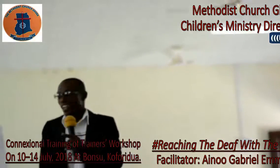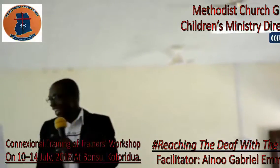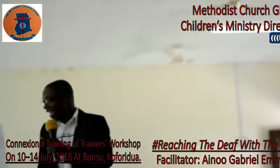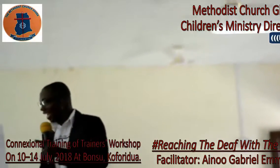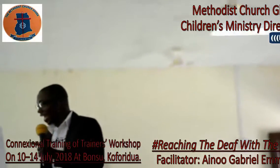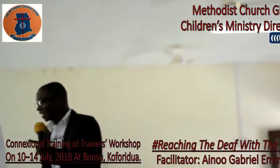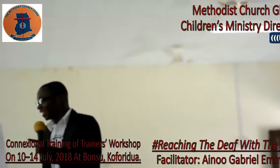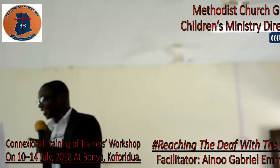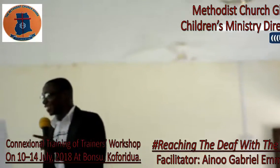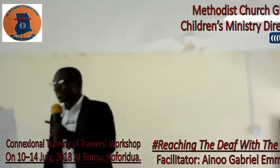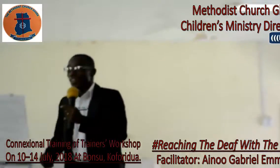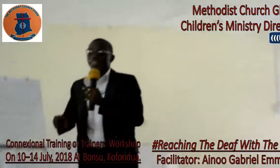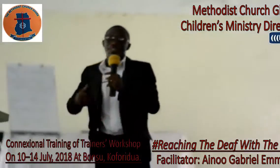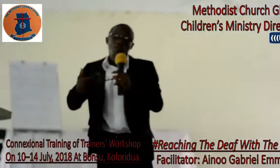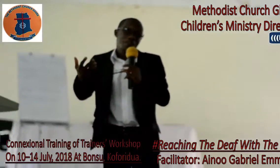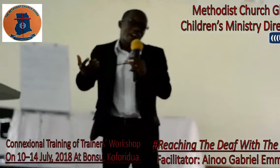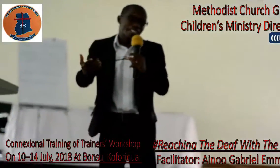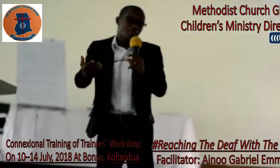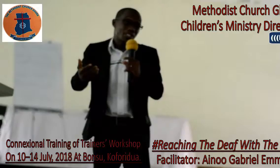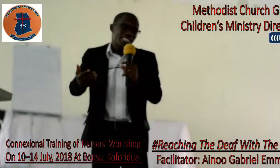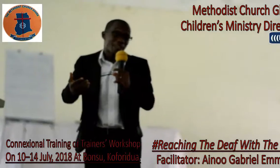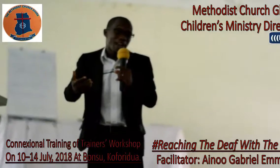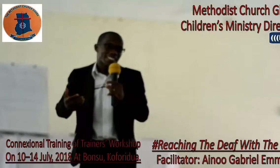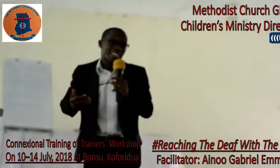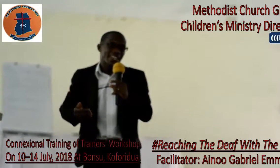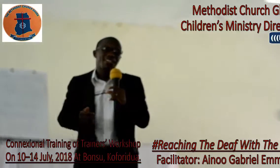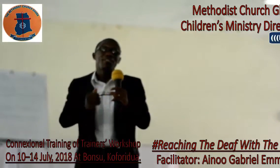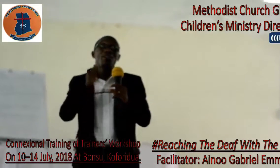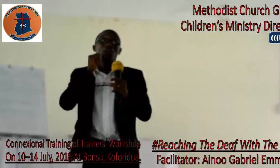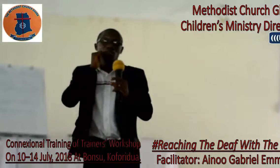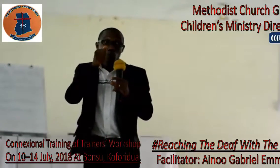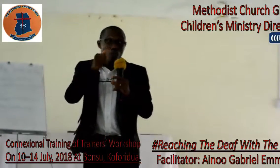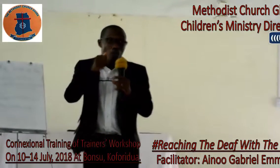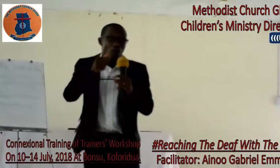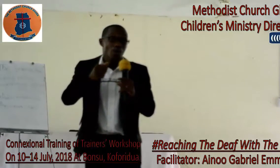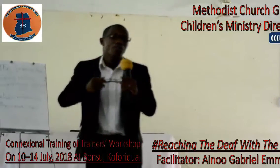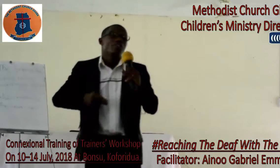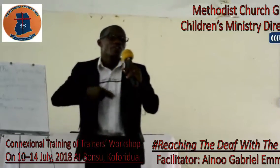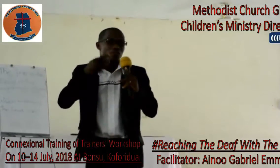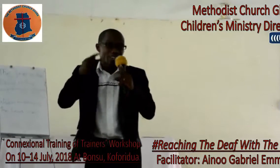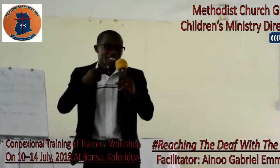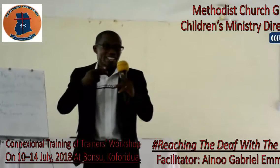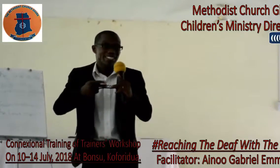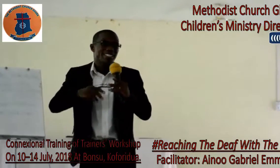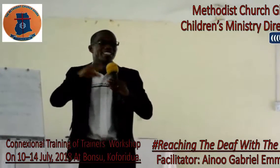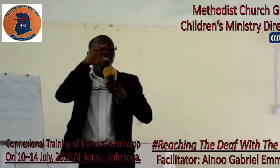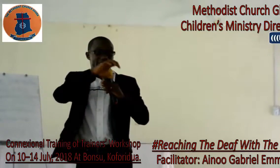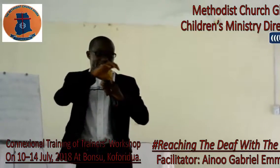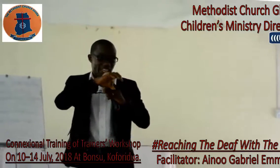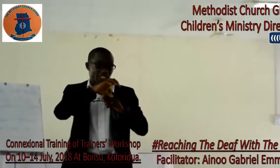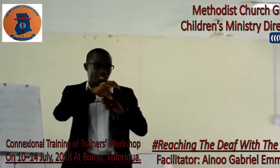And then you invite him to church by saying, tomorrow, visit church.